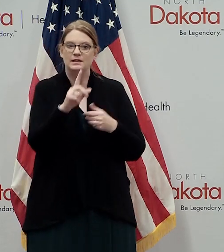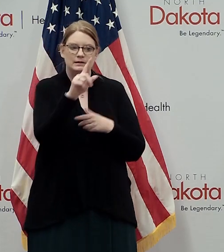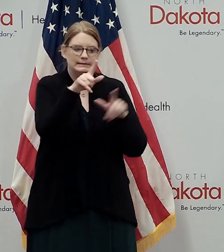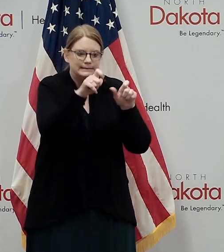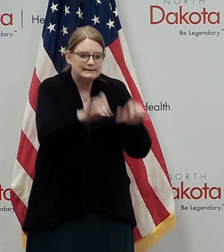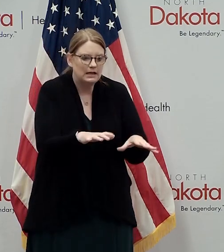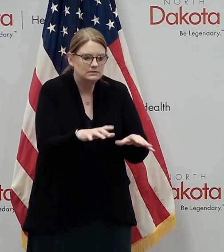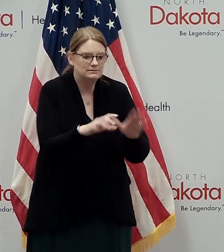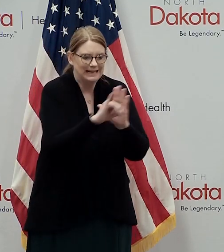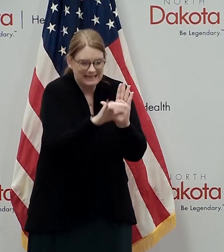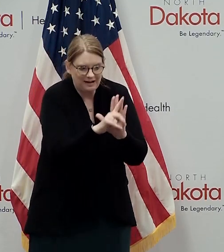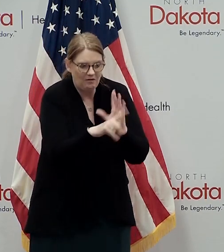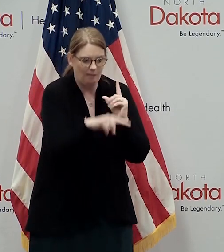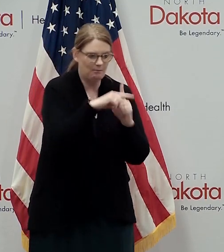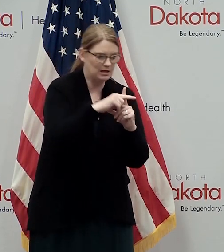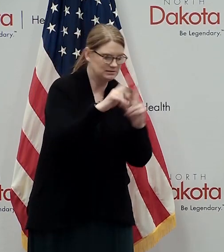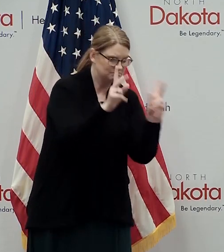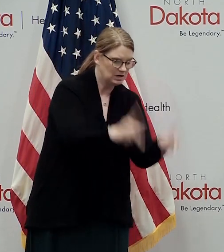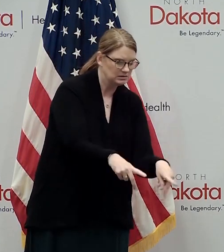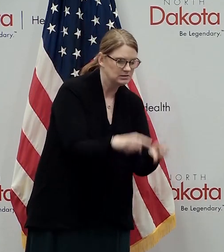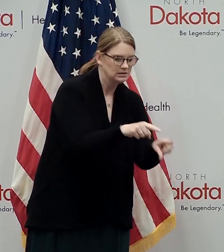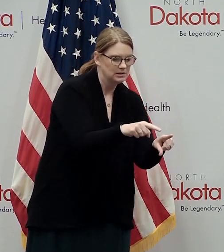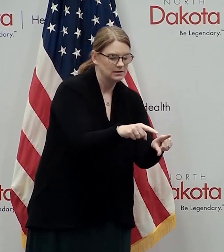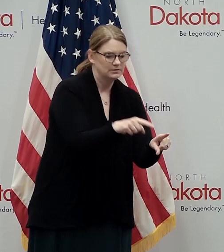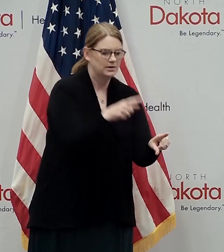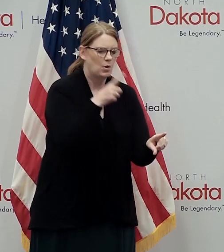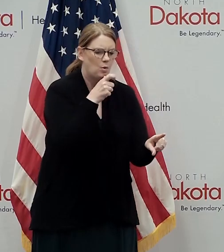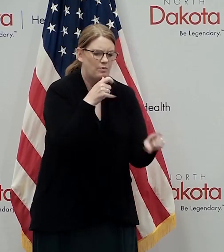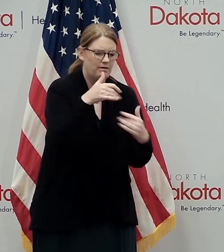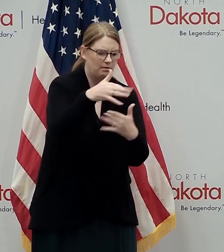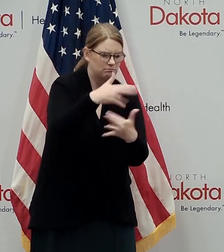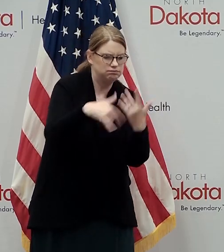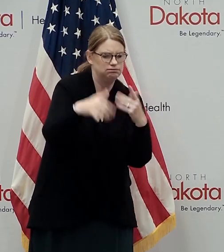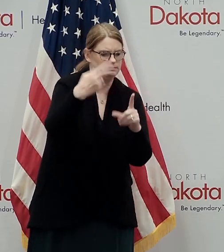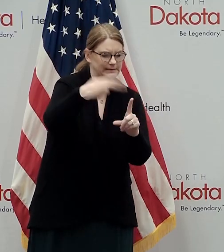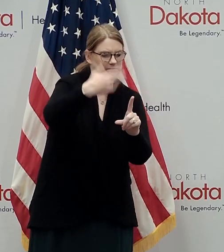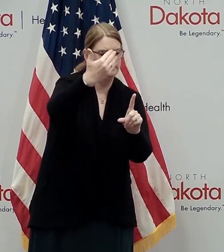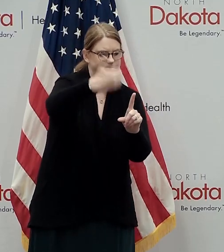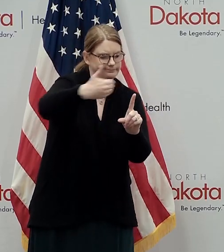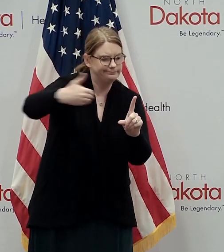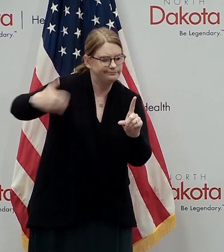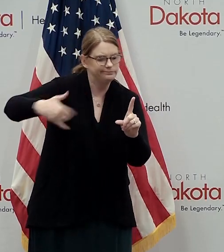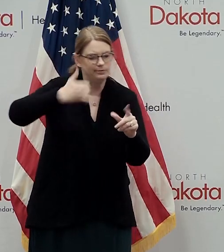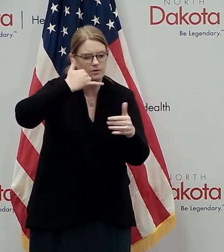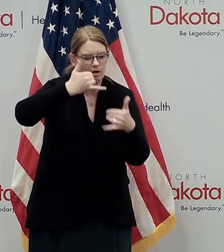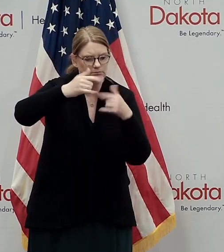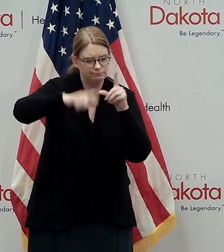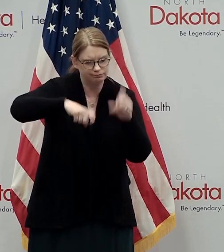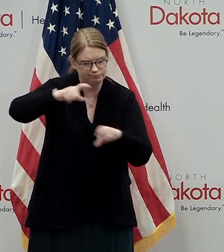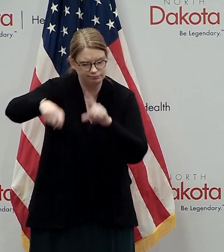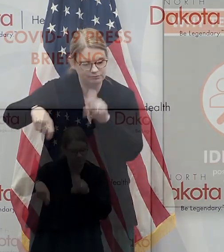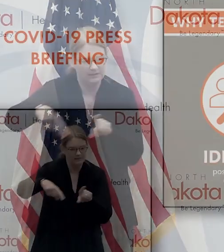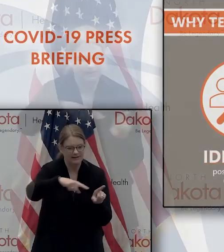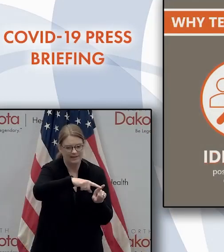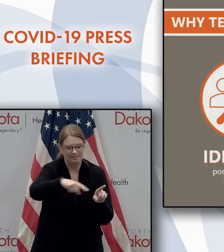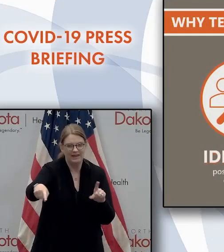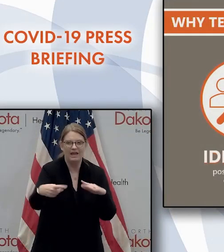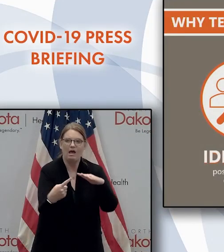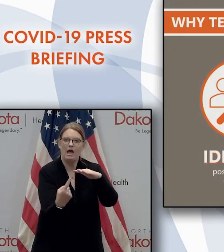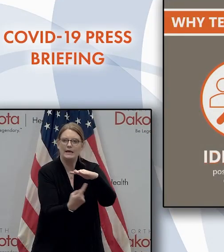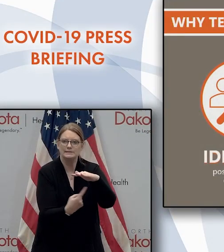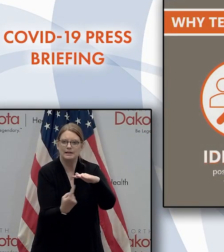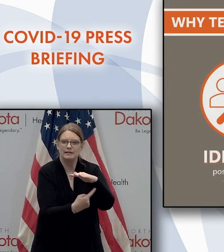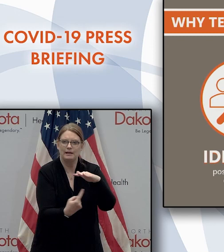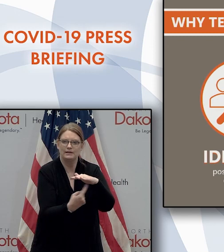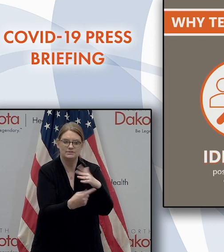where the positives are, you trace to find out who they've been in contact with, and then you ask those people to isolate so that they don't